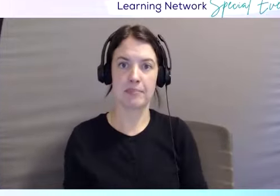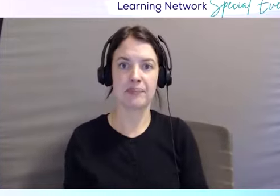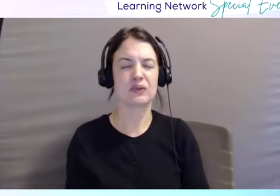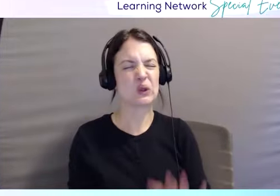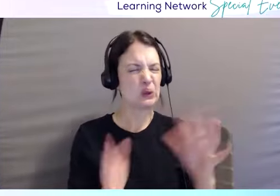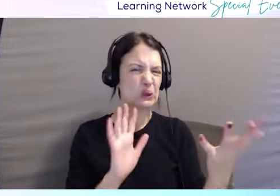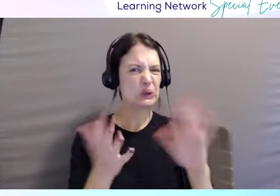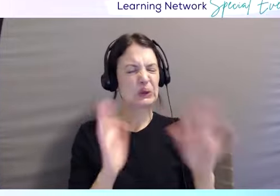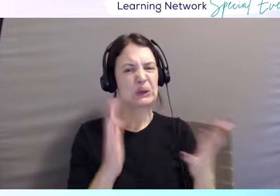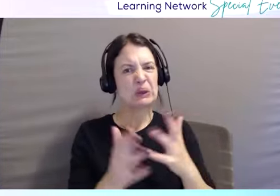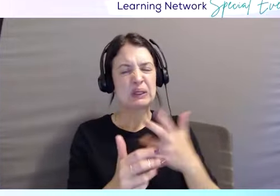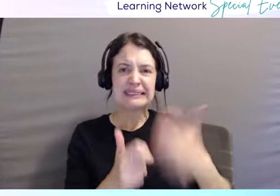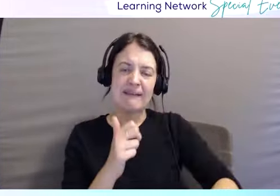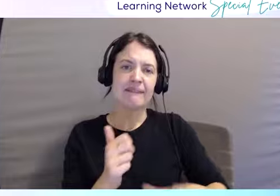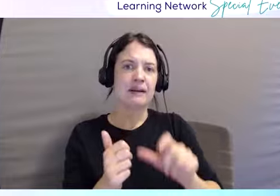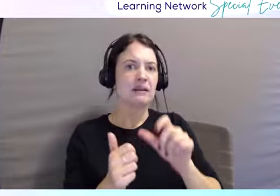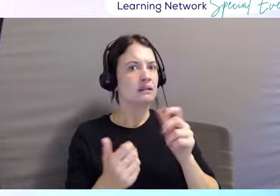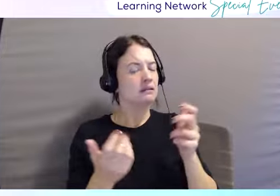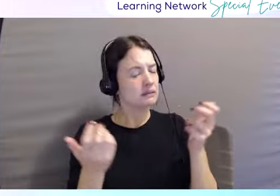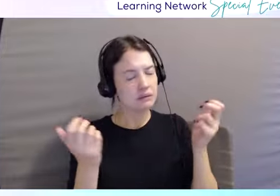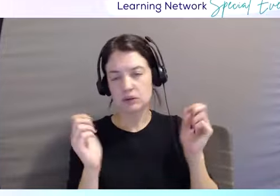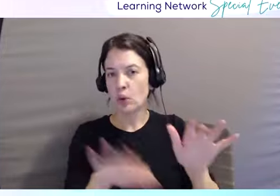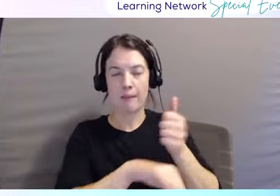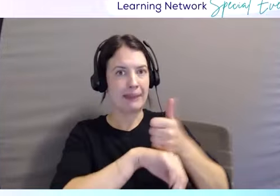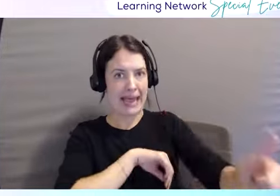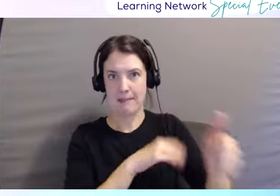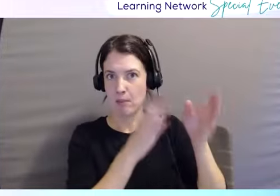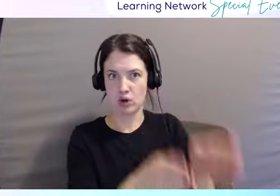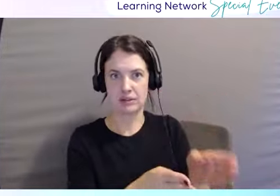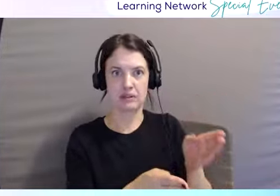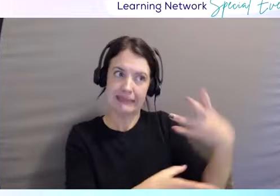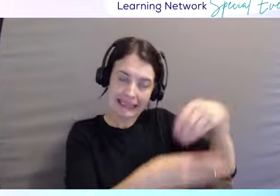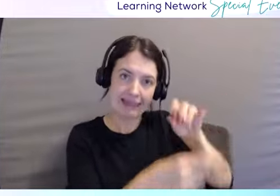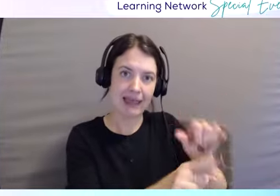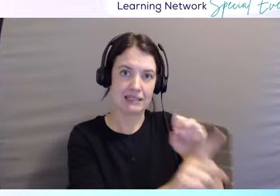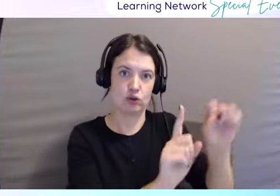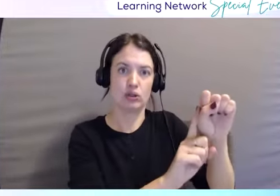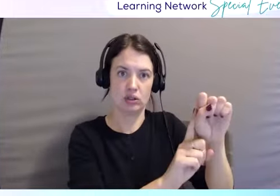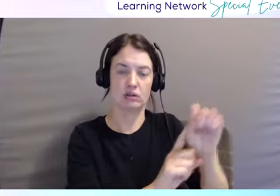blame victims for being in those situations. And we certainly don't want to promote the idea